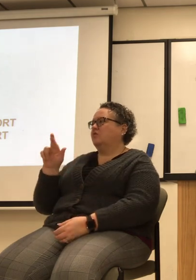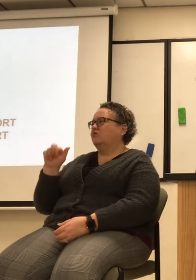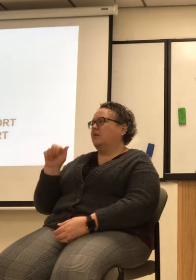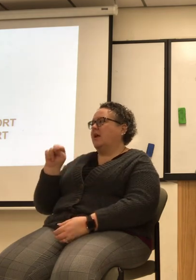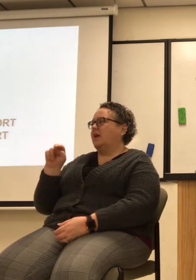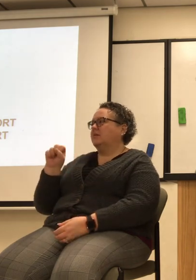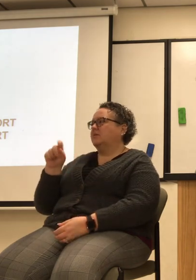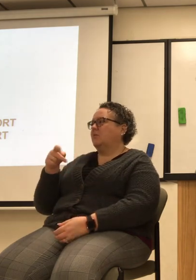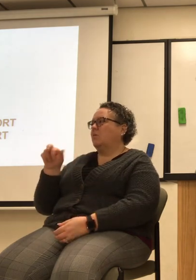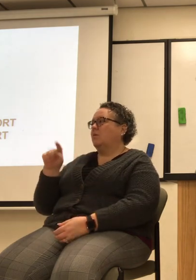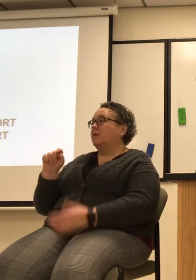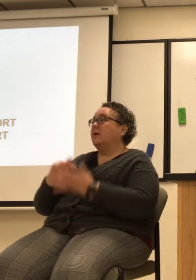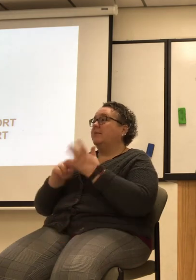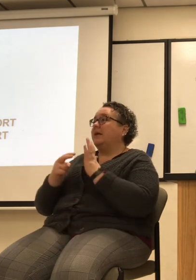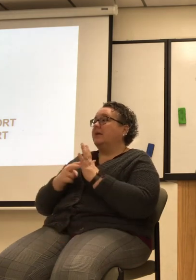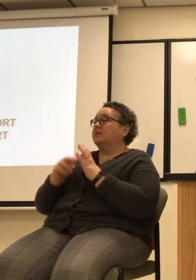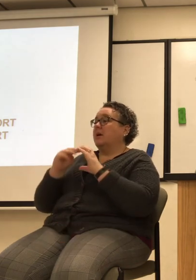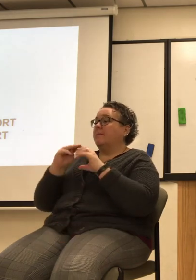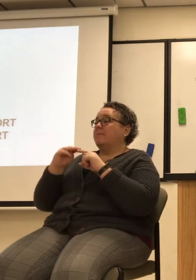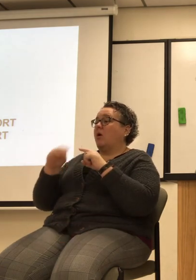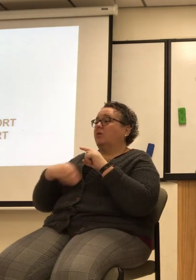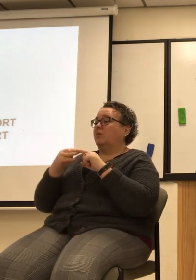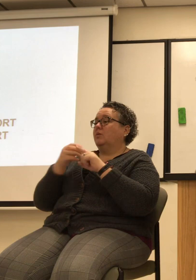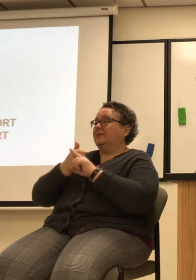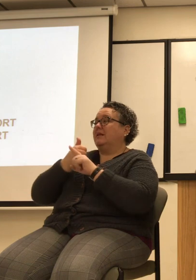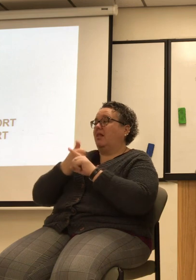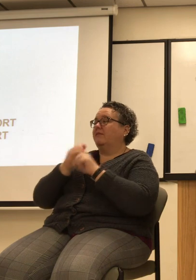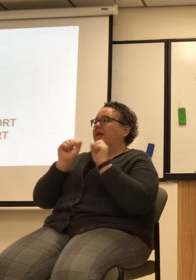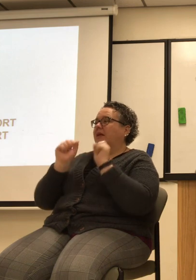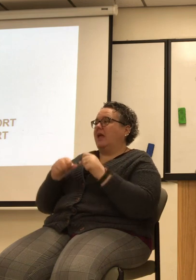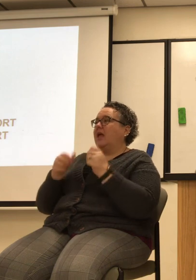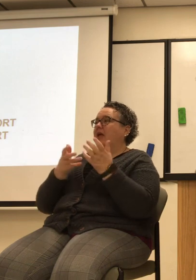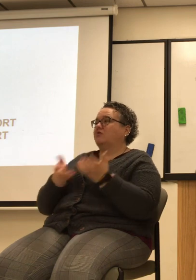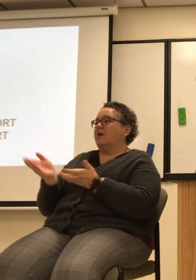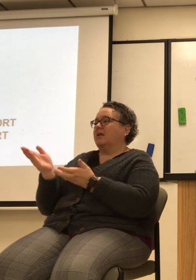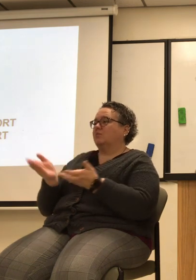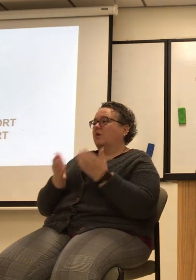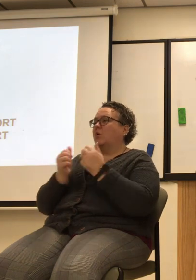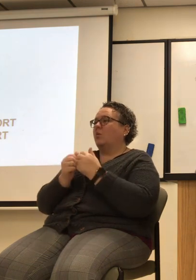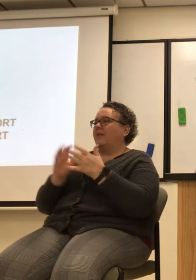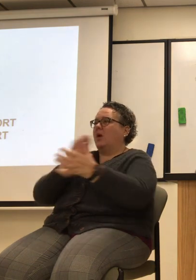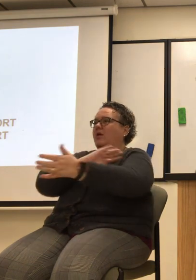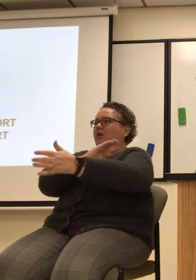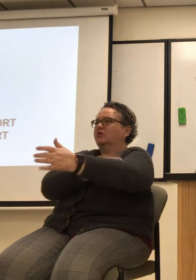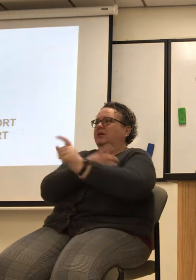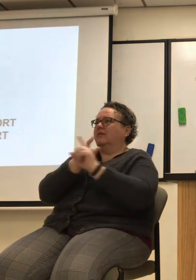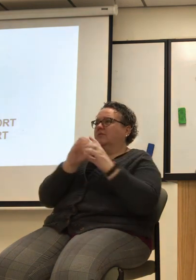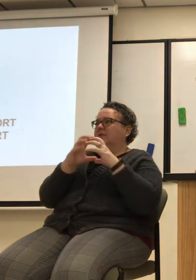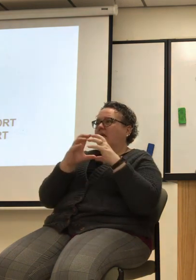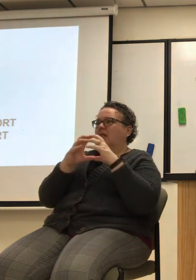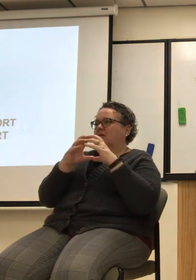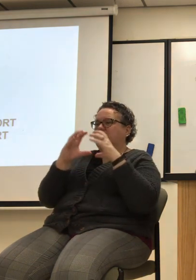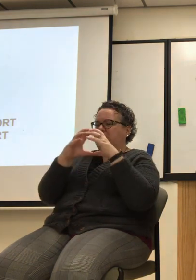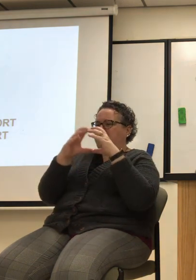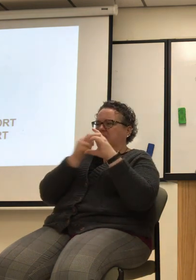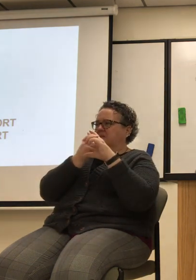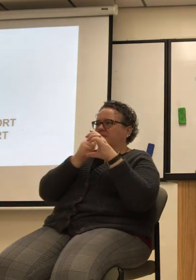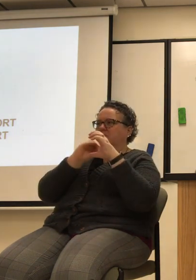so when the molecules are able to be transported without energy expenditure by the cell.